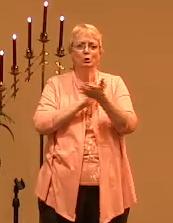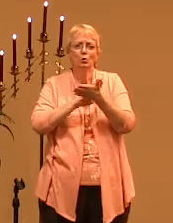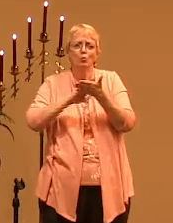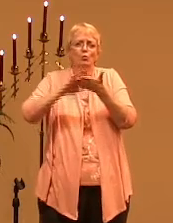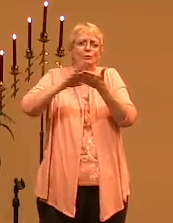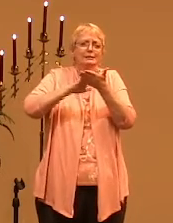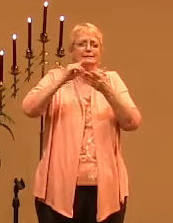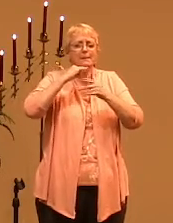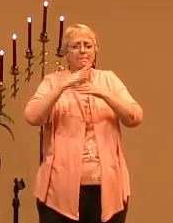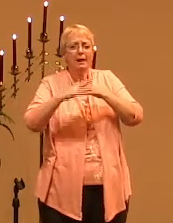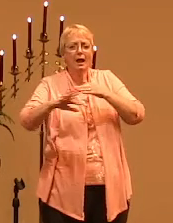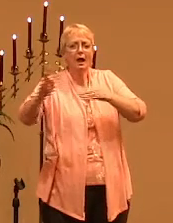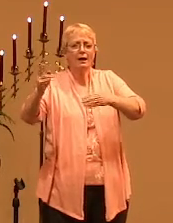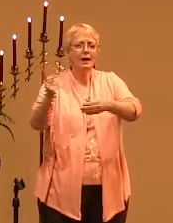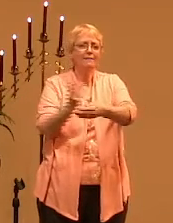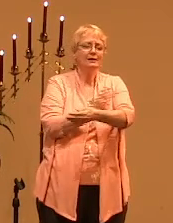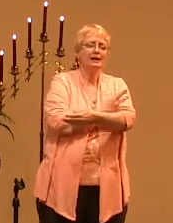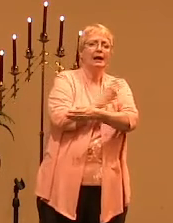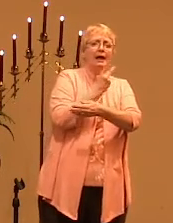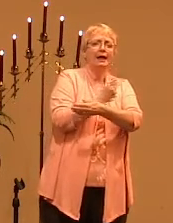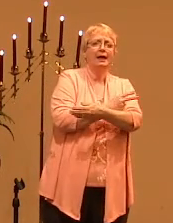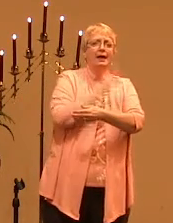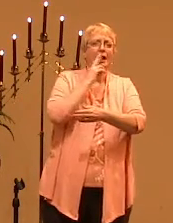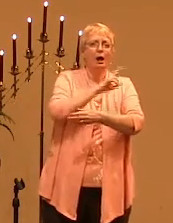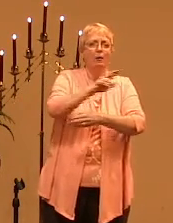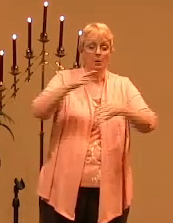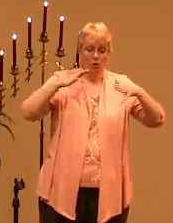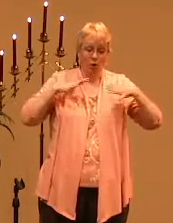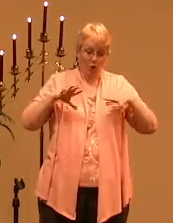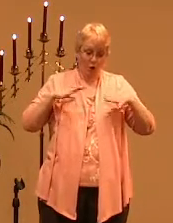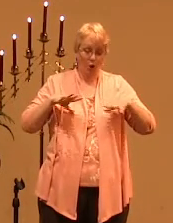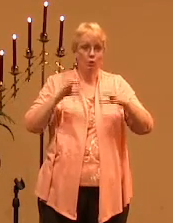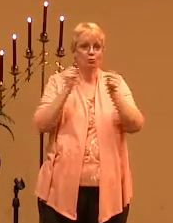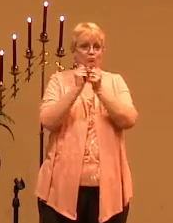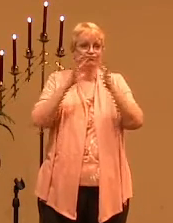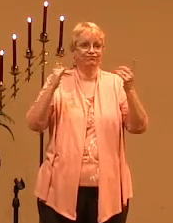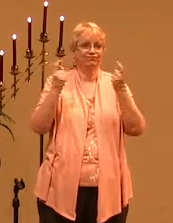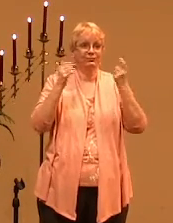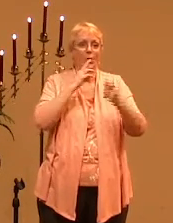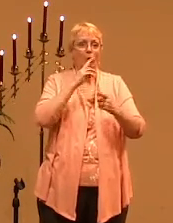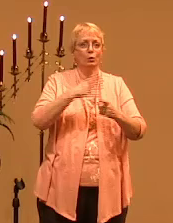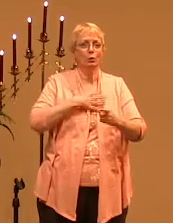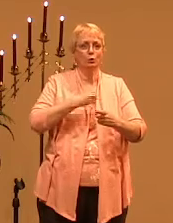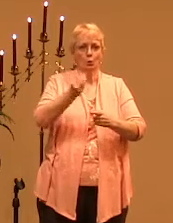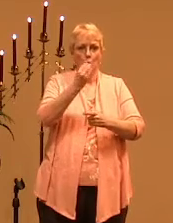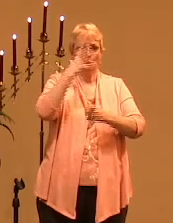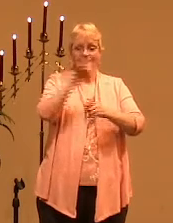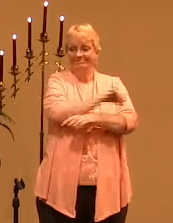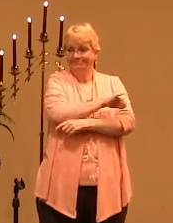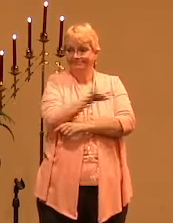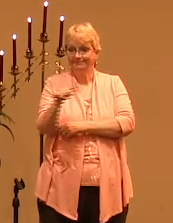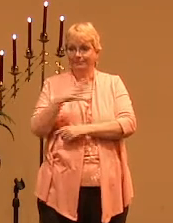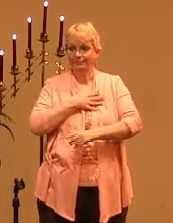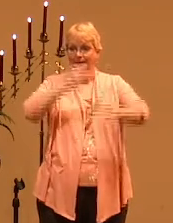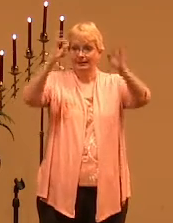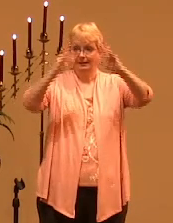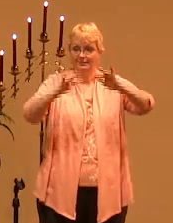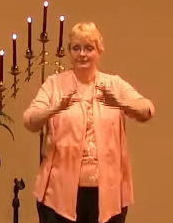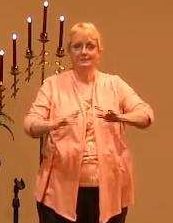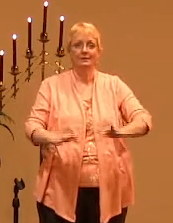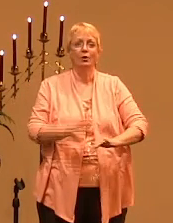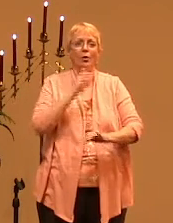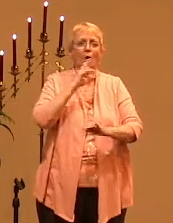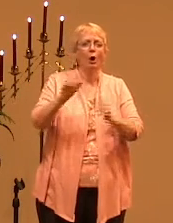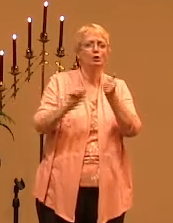the soul-cleansing blood of the Lamb? Are your garments spotless? Are they white